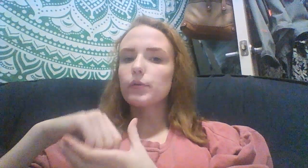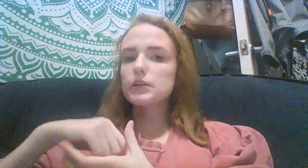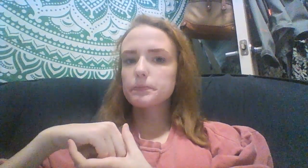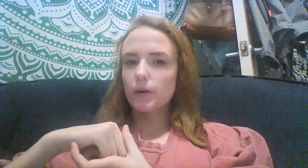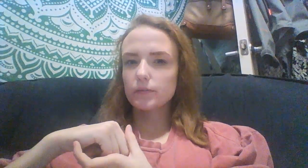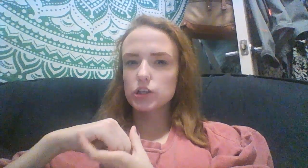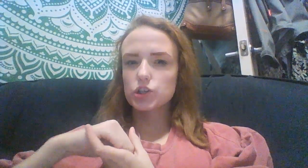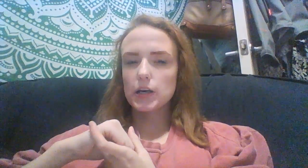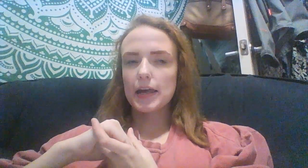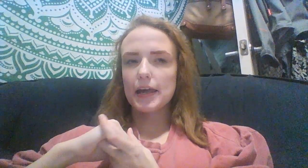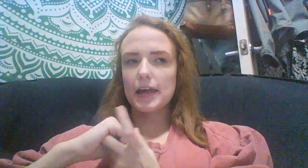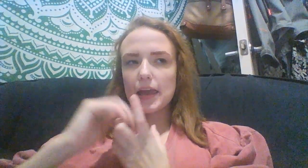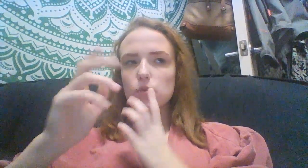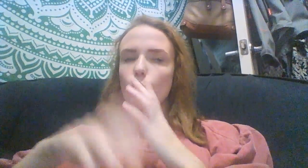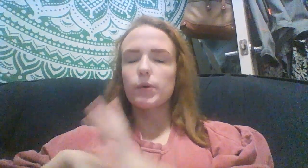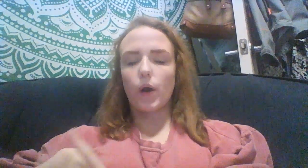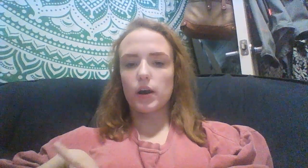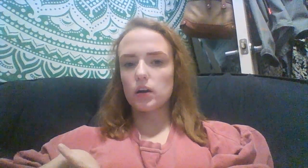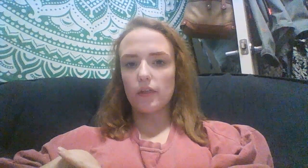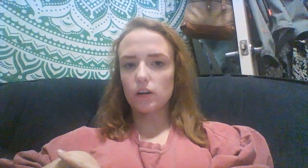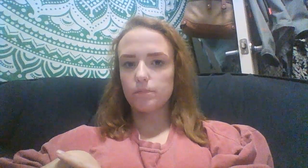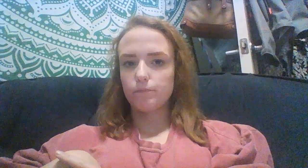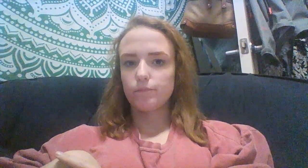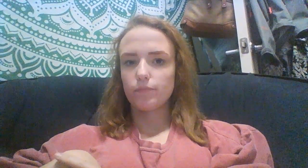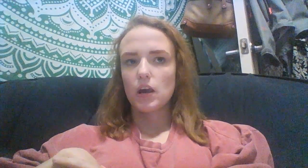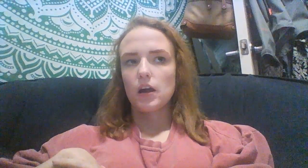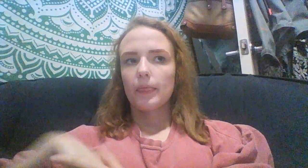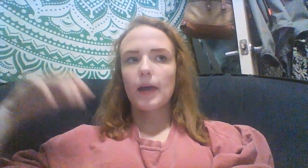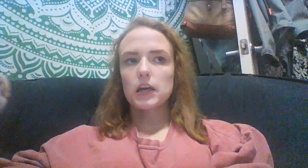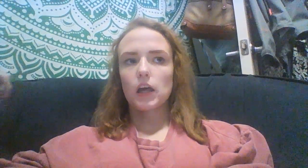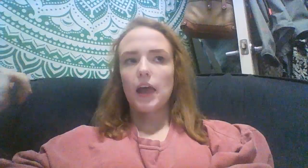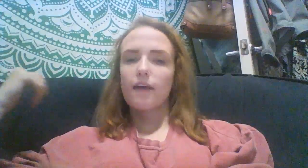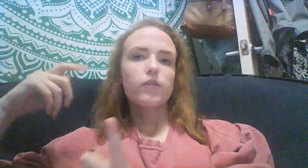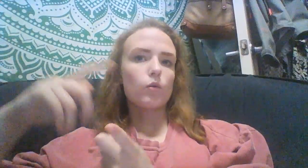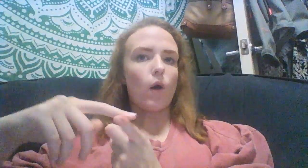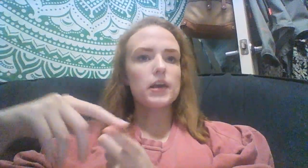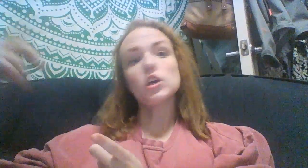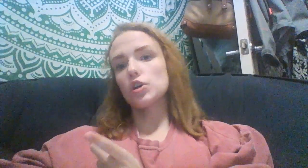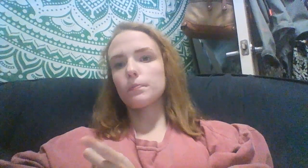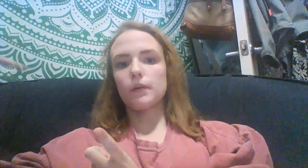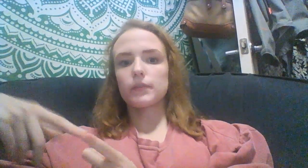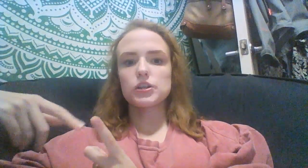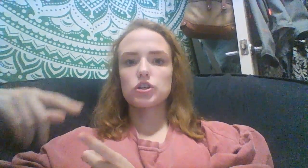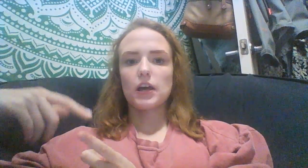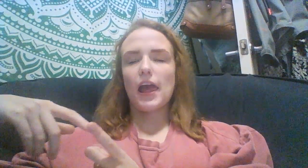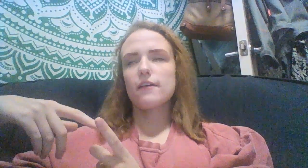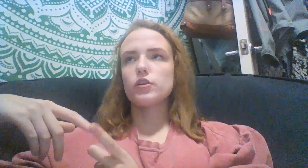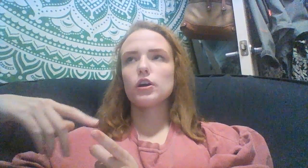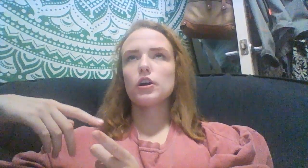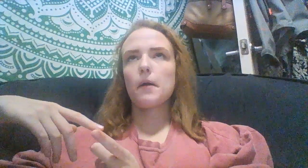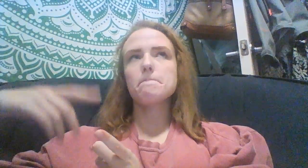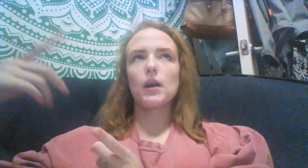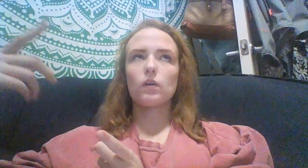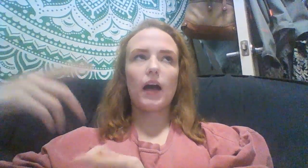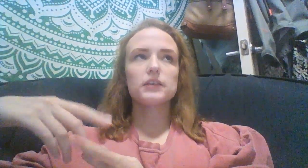everyone's privileged in one way or another. Like, if you're white, you're privileged. If you're middle class,